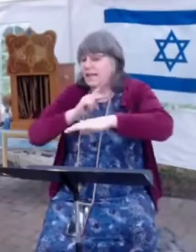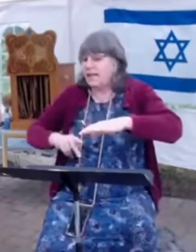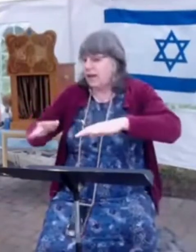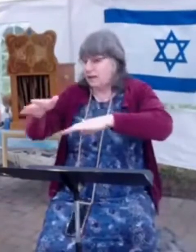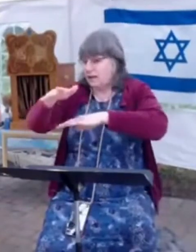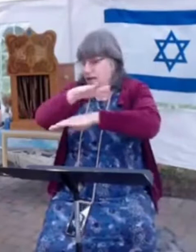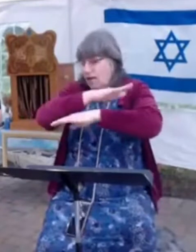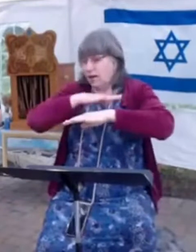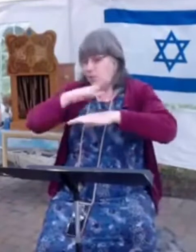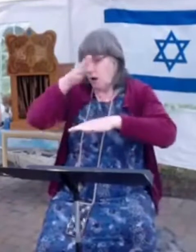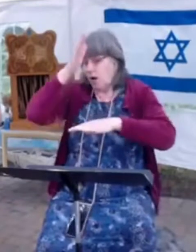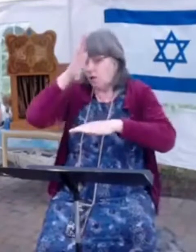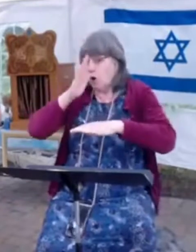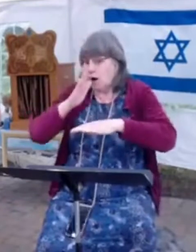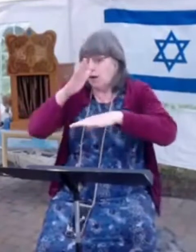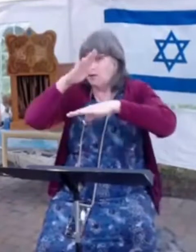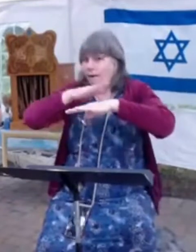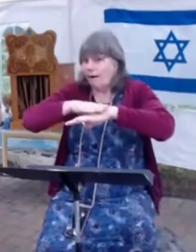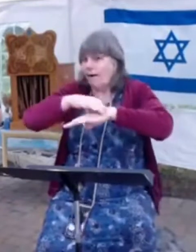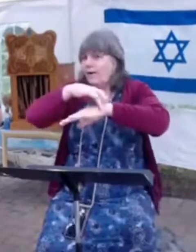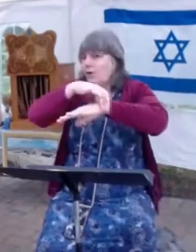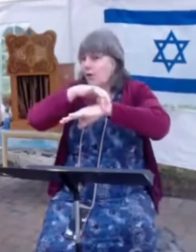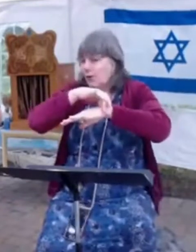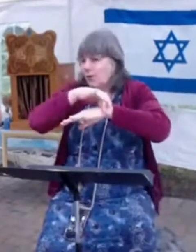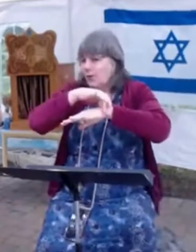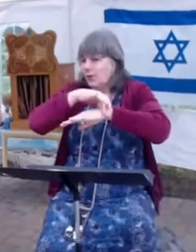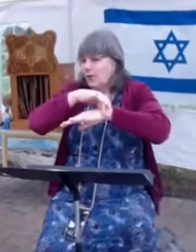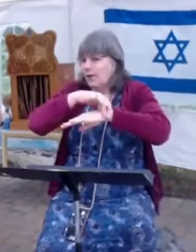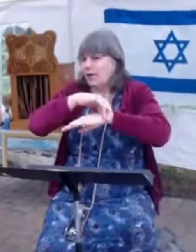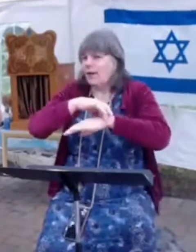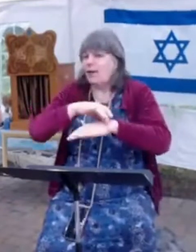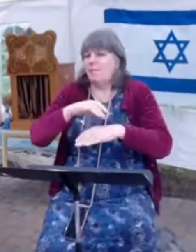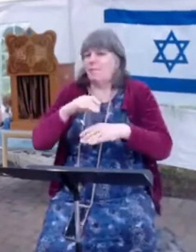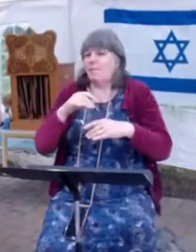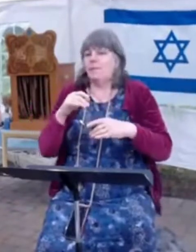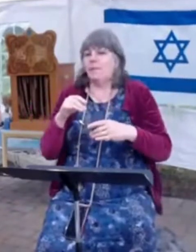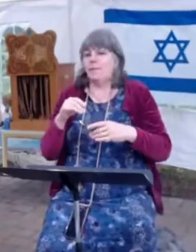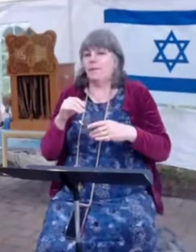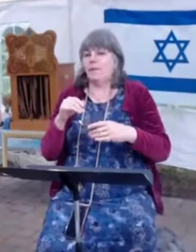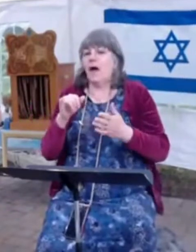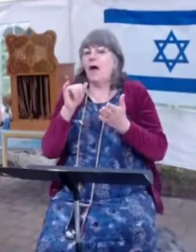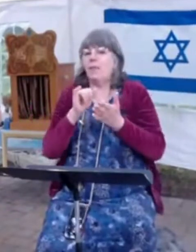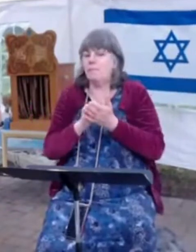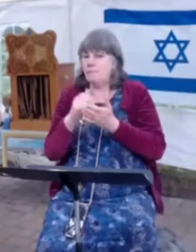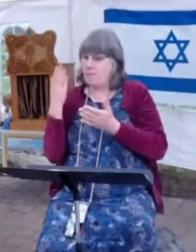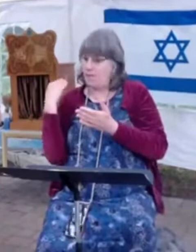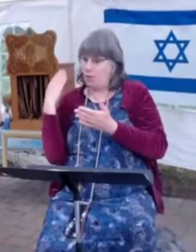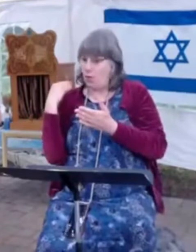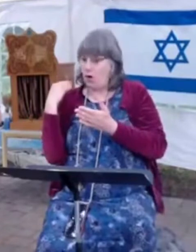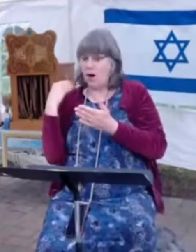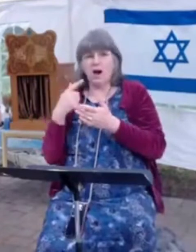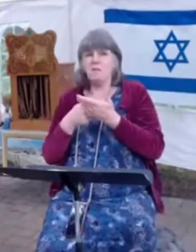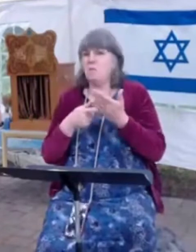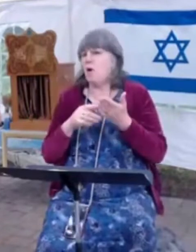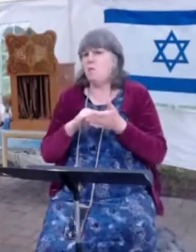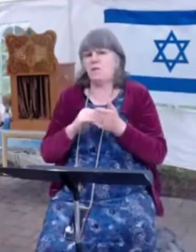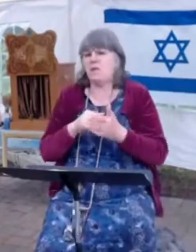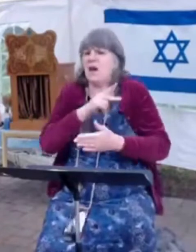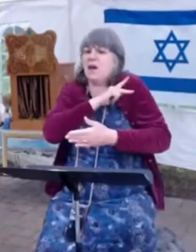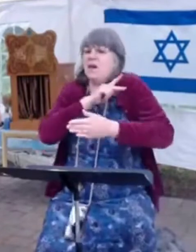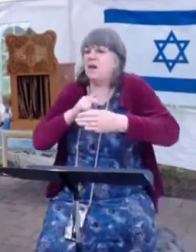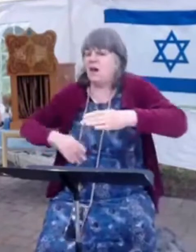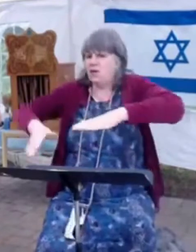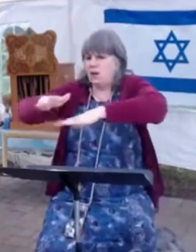kingdom of God on earth with man, the presence of God on earth with man, that's what it used to be. That's what we're trying to return